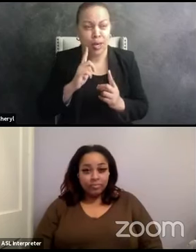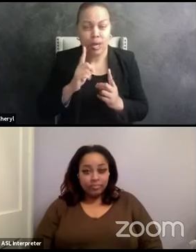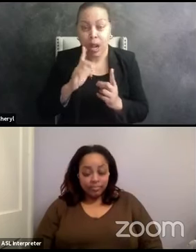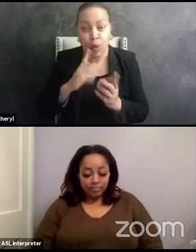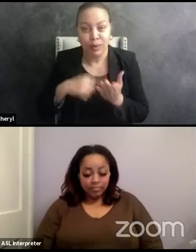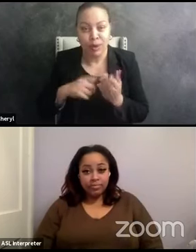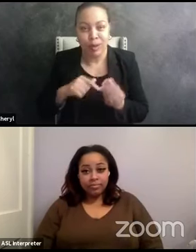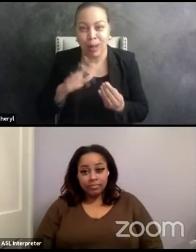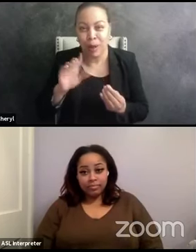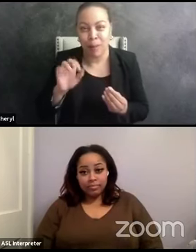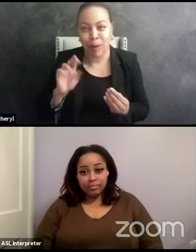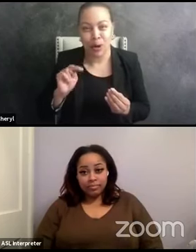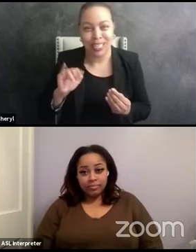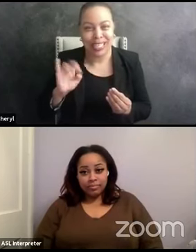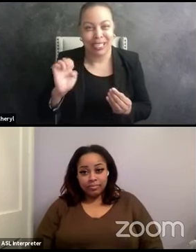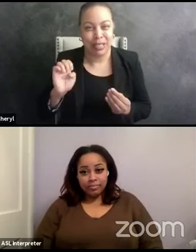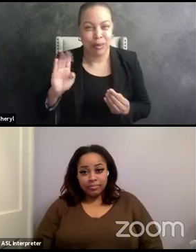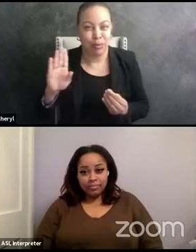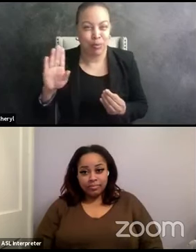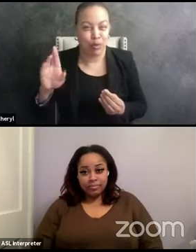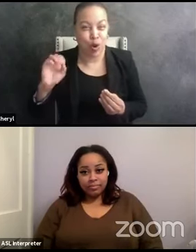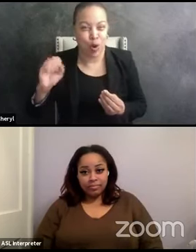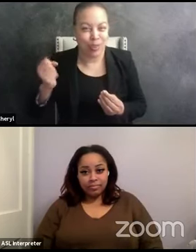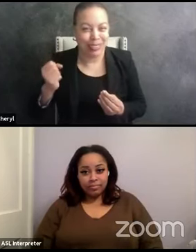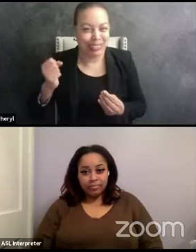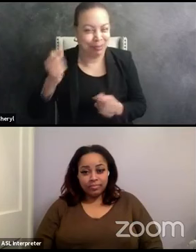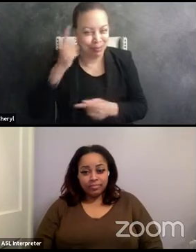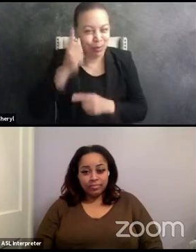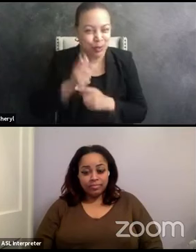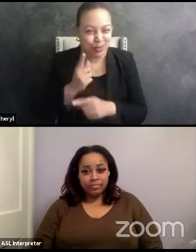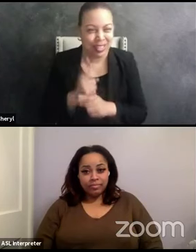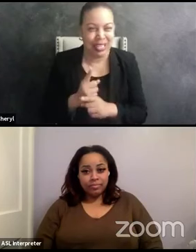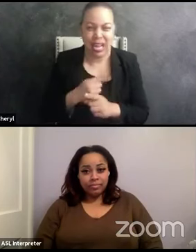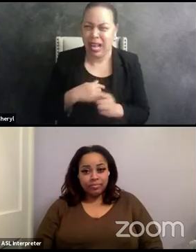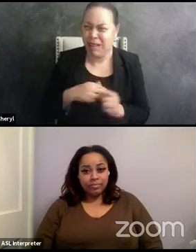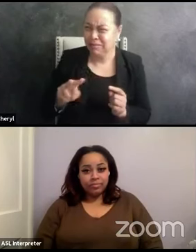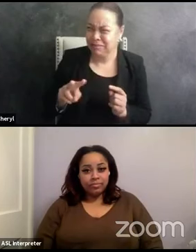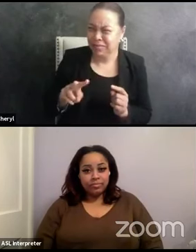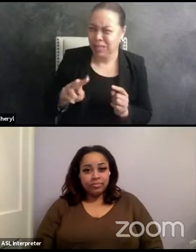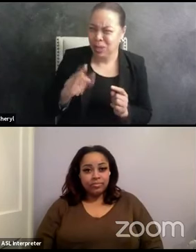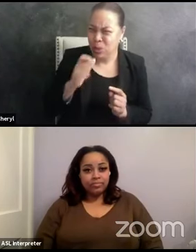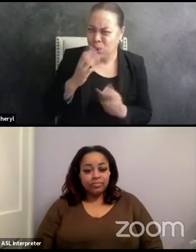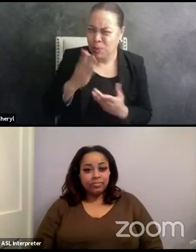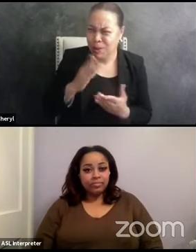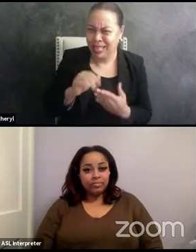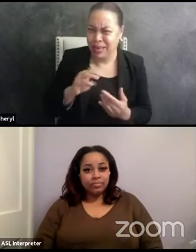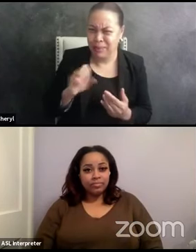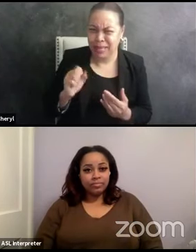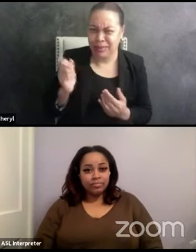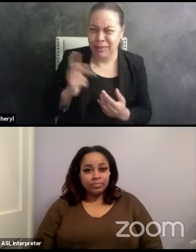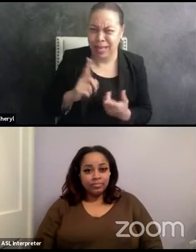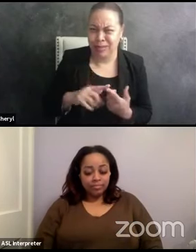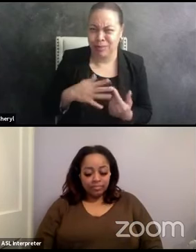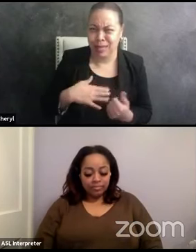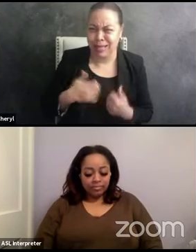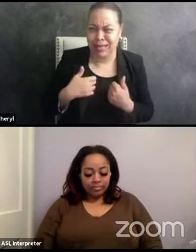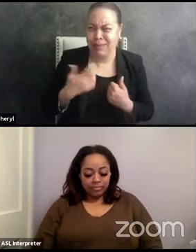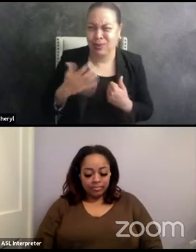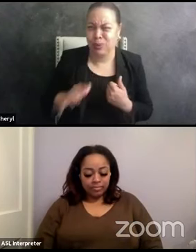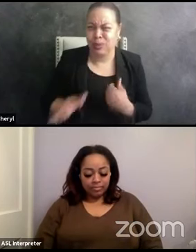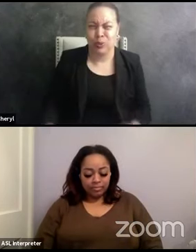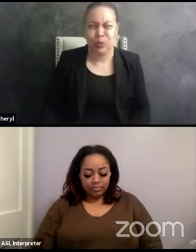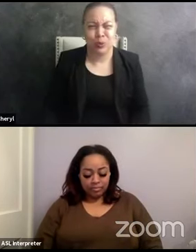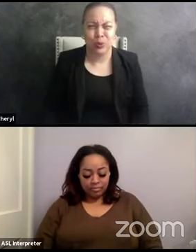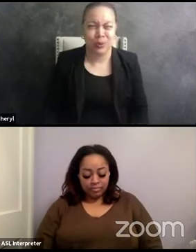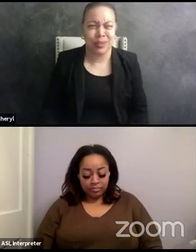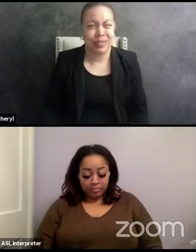Bros, right?" And every time I was like, I don't know, because I was like, I don't want to bring that mess back into my life. Like, if you've